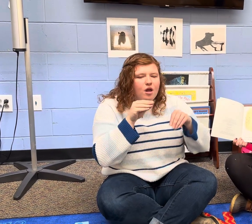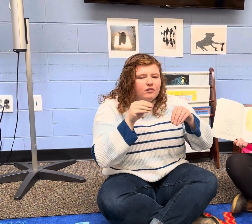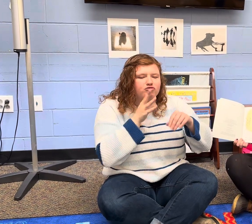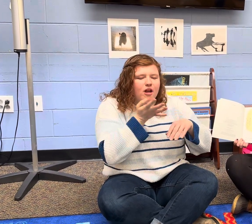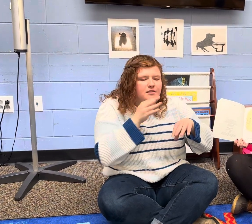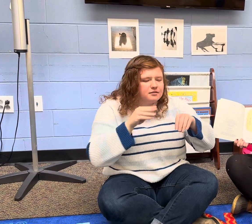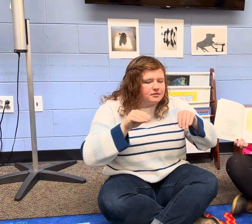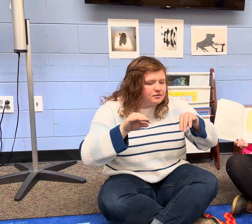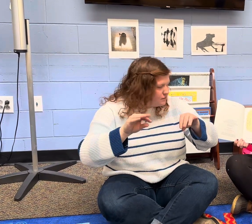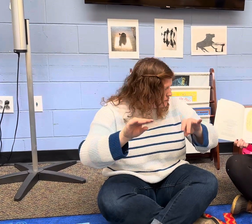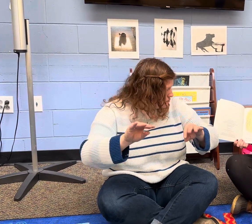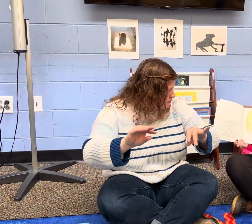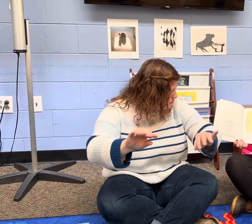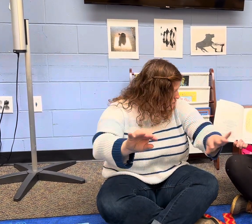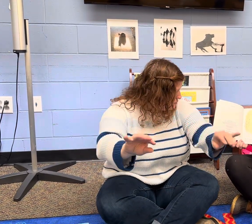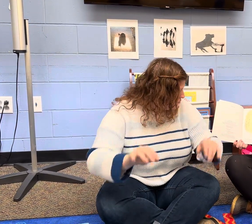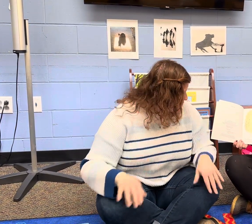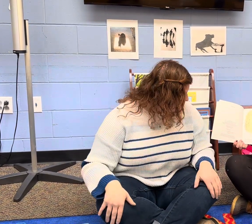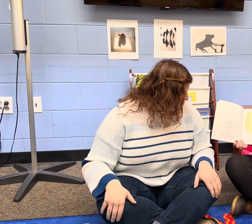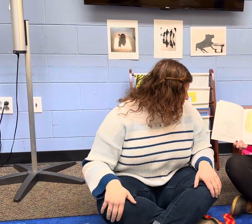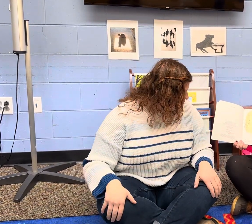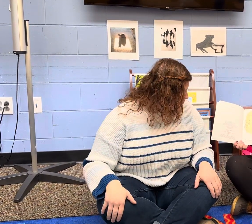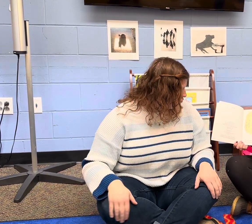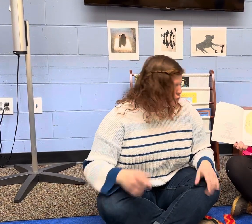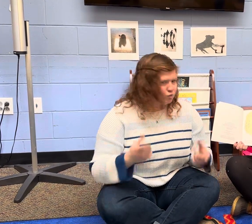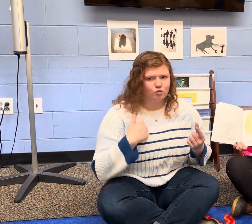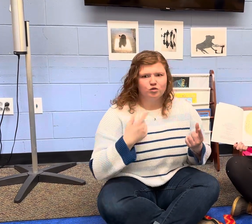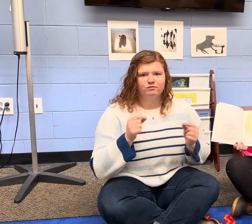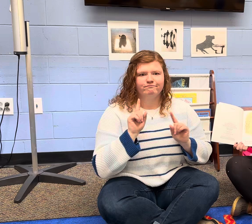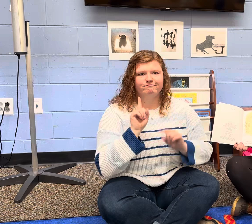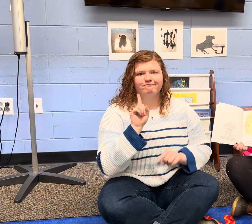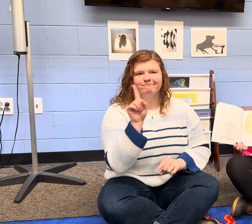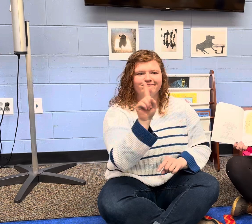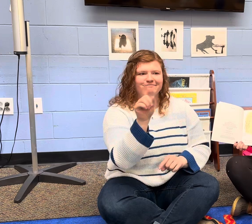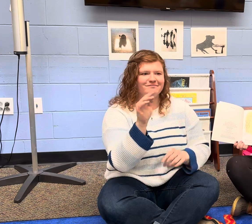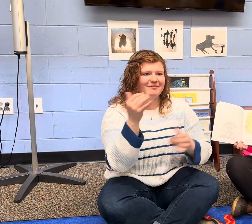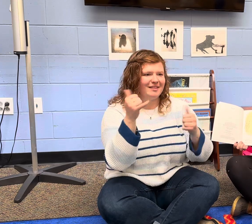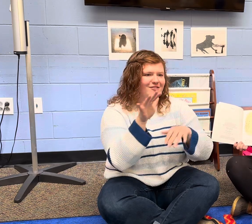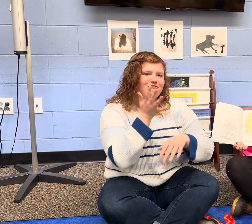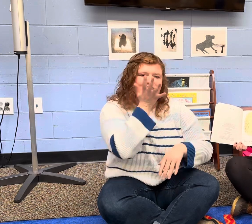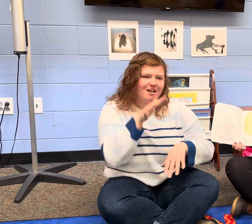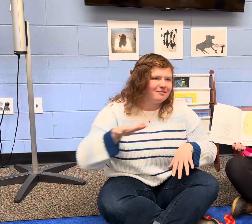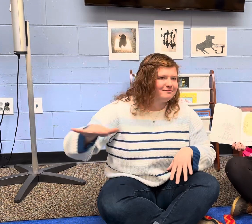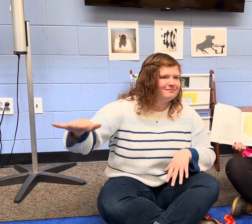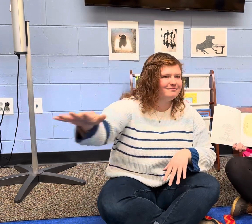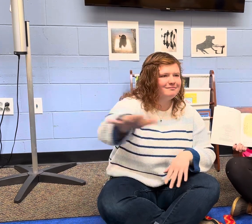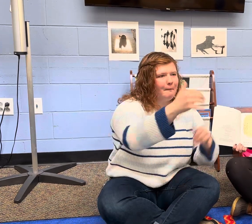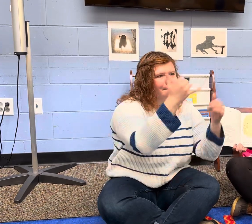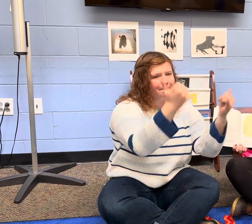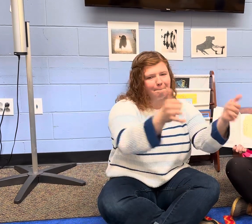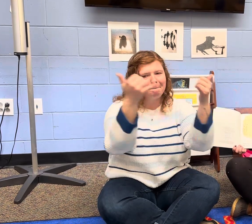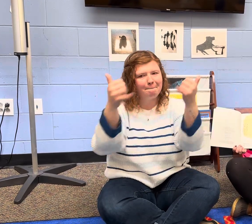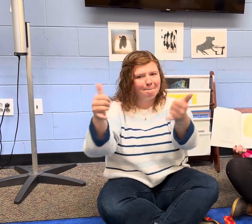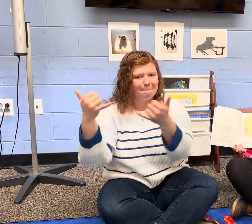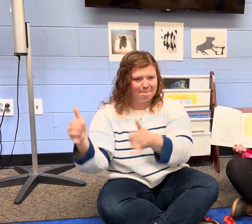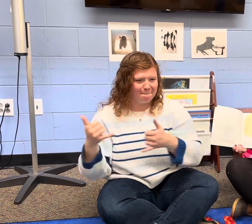The sun was up and there was no dew on the grass, and I went out to play in the meadow.